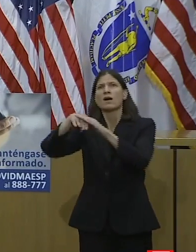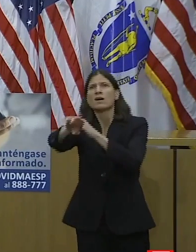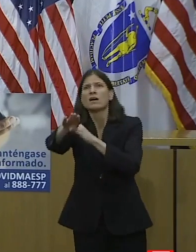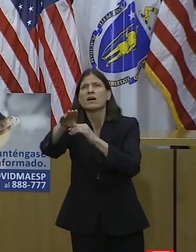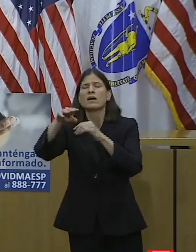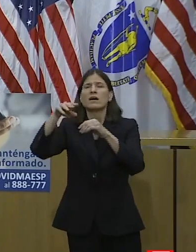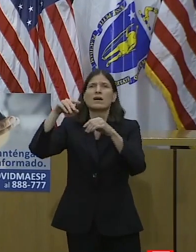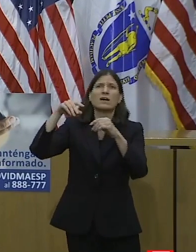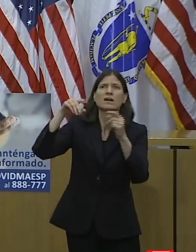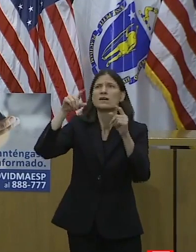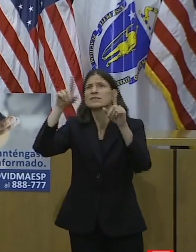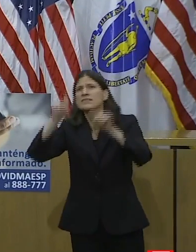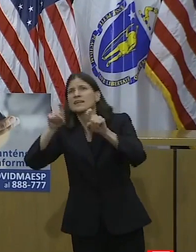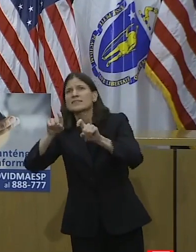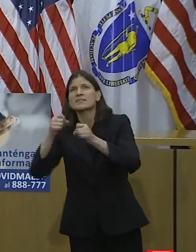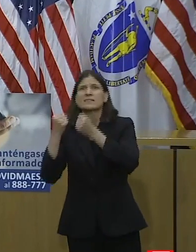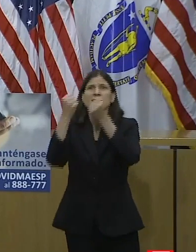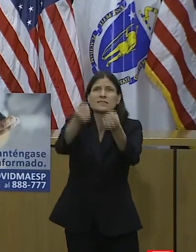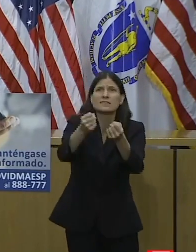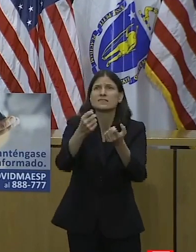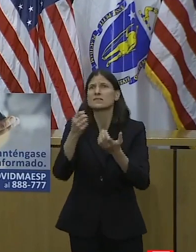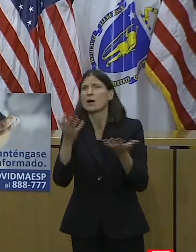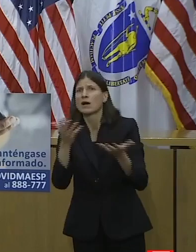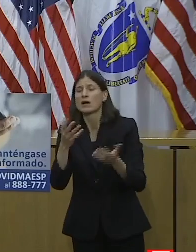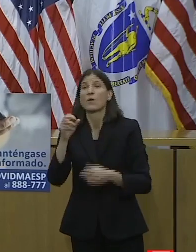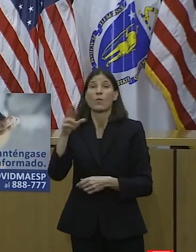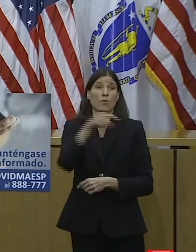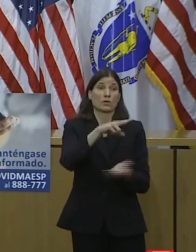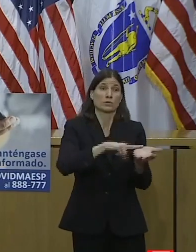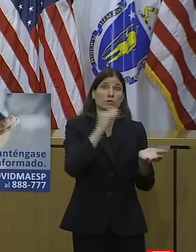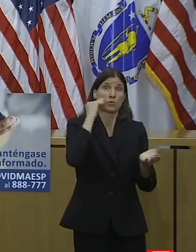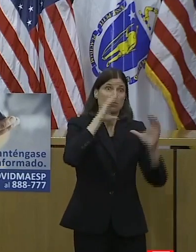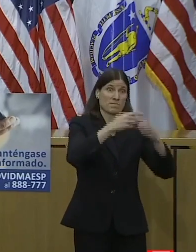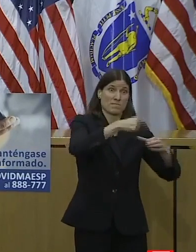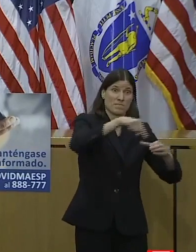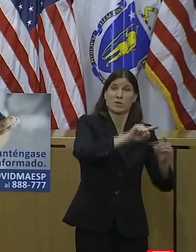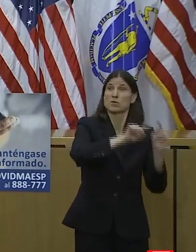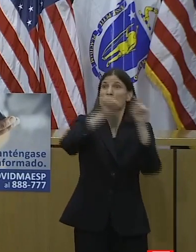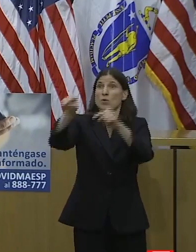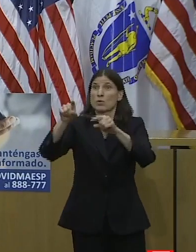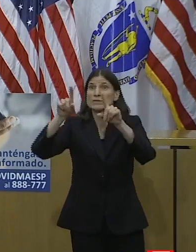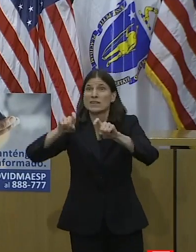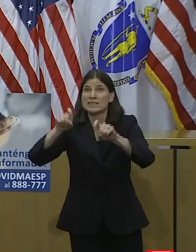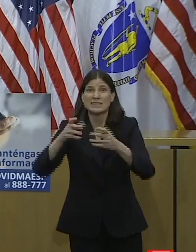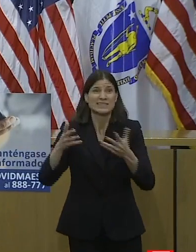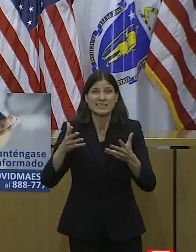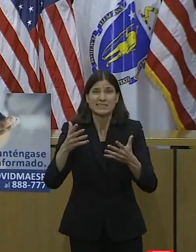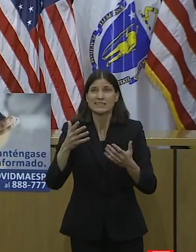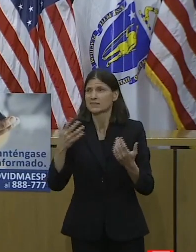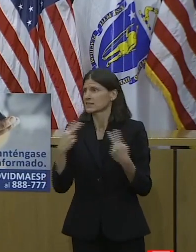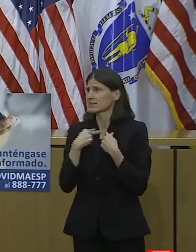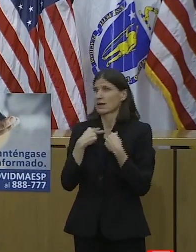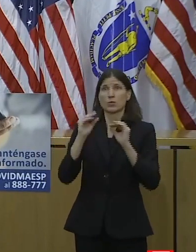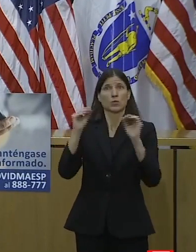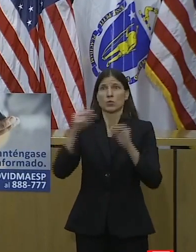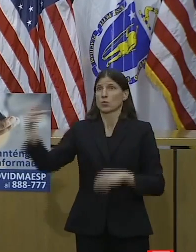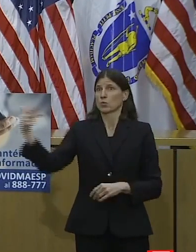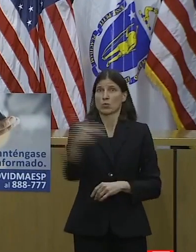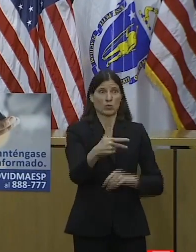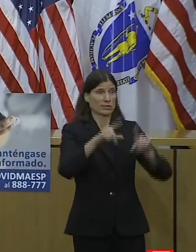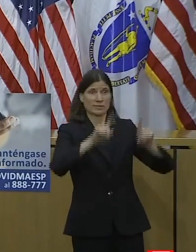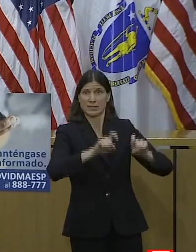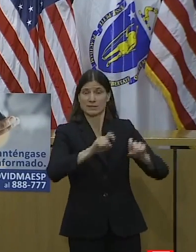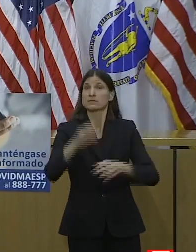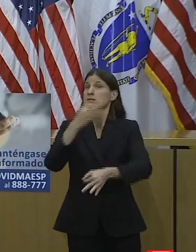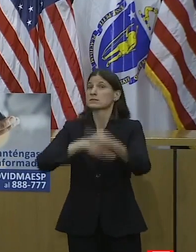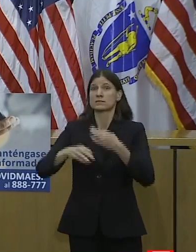these facilities even before facilities in some cases realize that residents are infected. With the data,